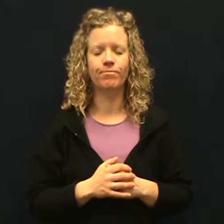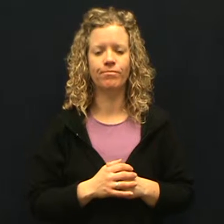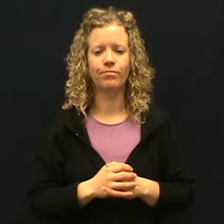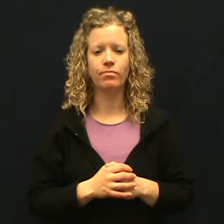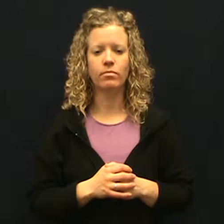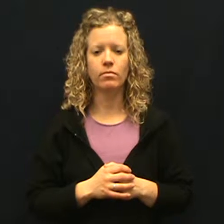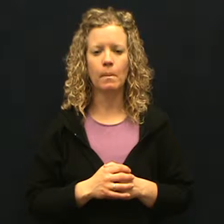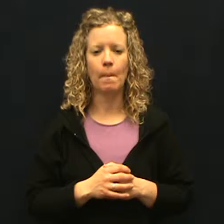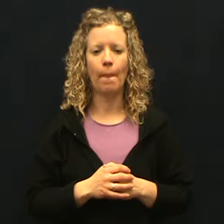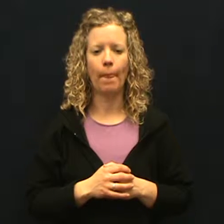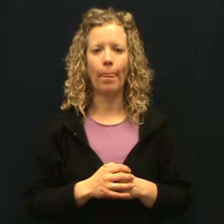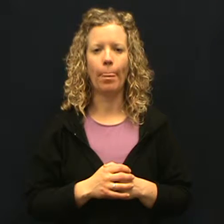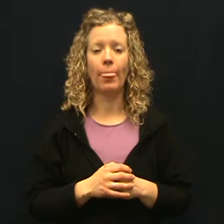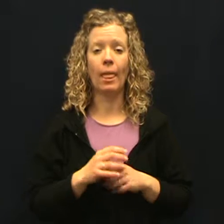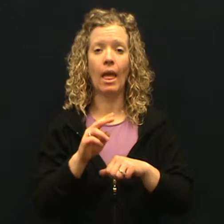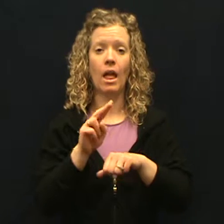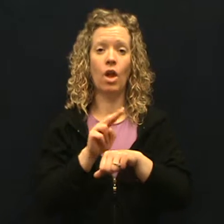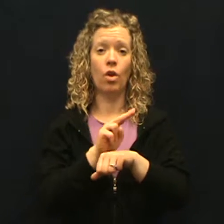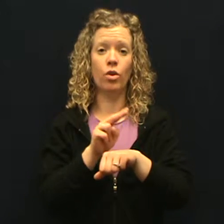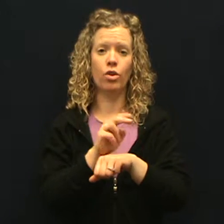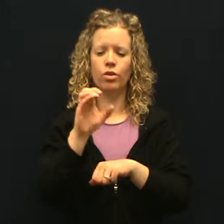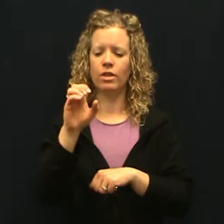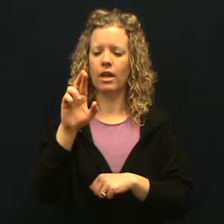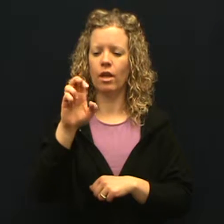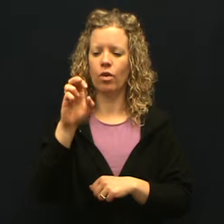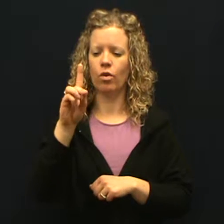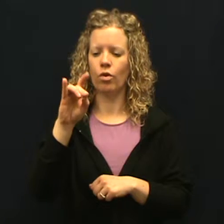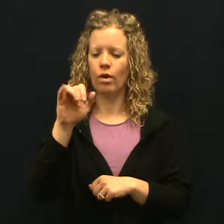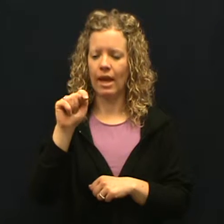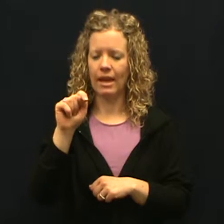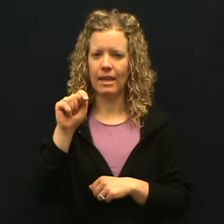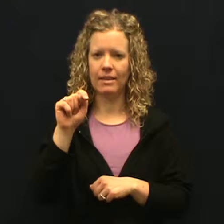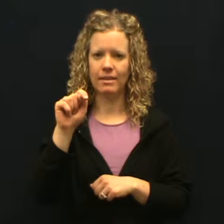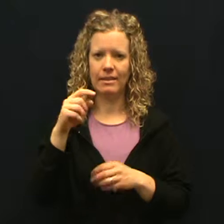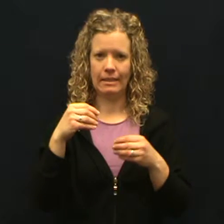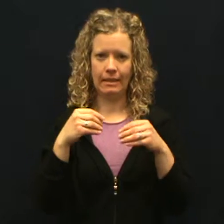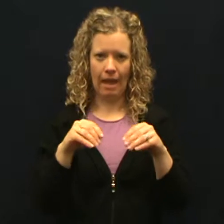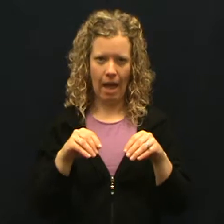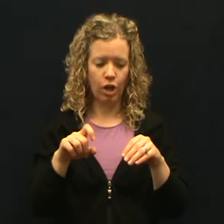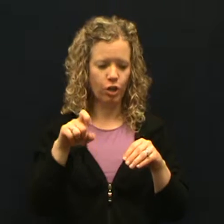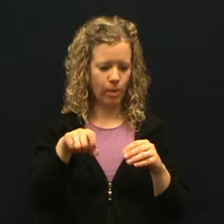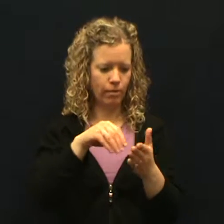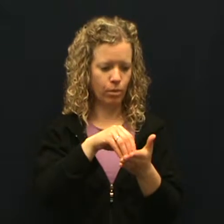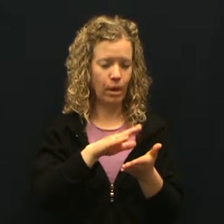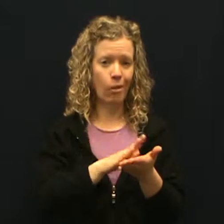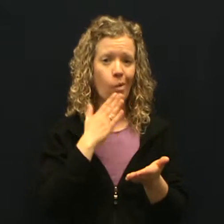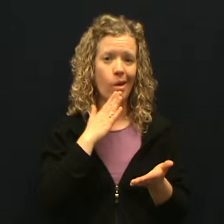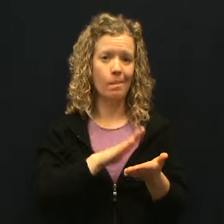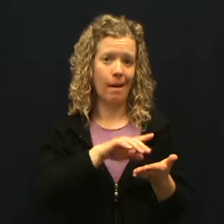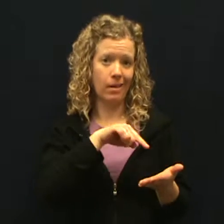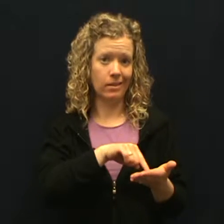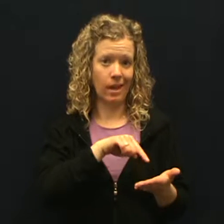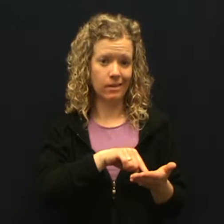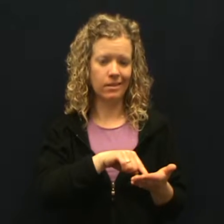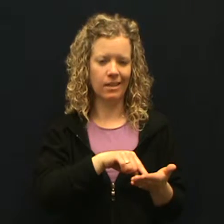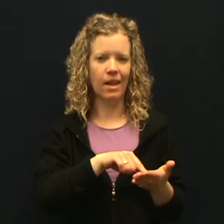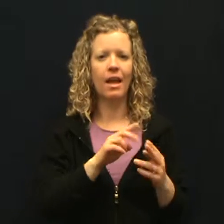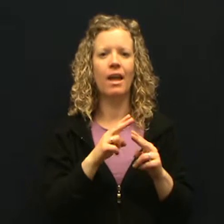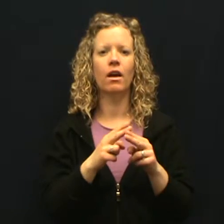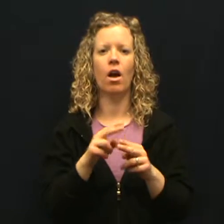So when you use credit sales and you account for the inevitable bad debts, this is called the allowance method. When you create